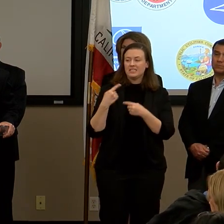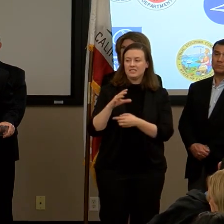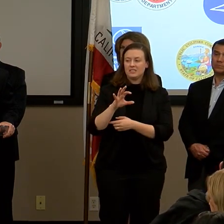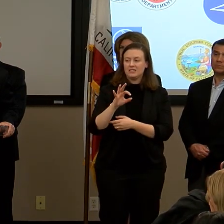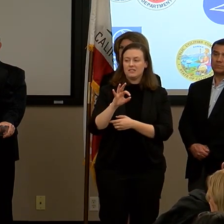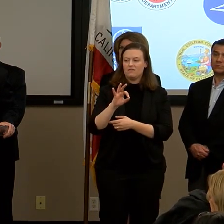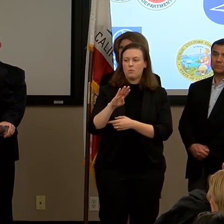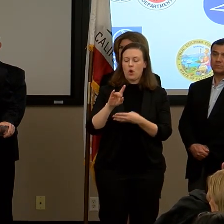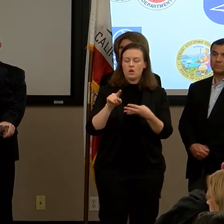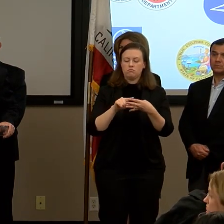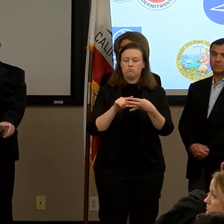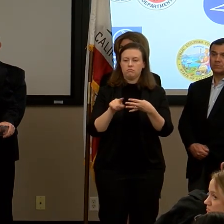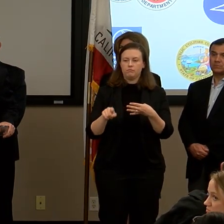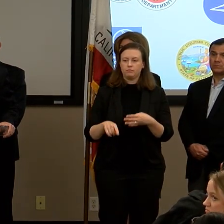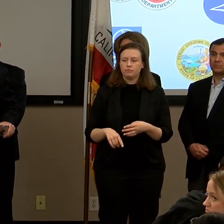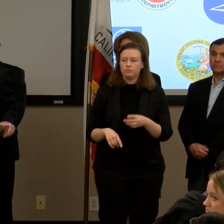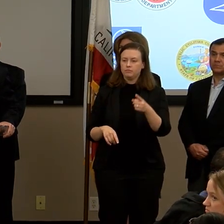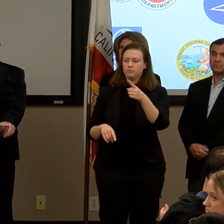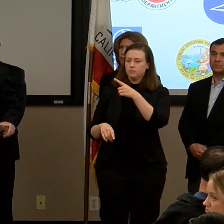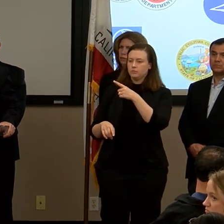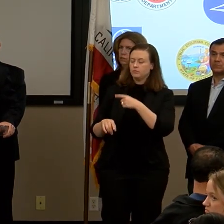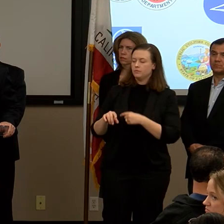beginning of February.